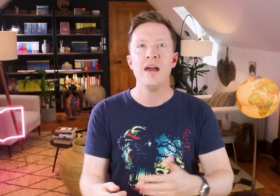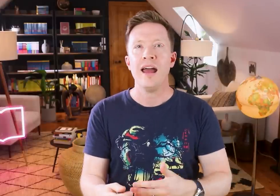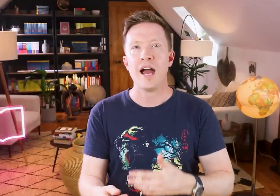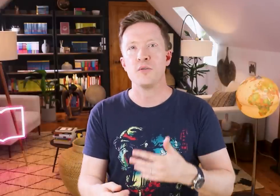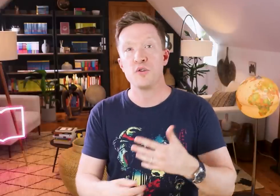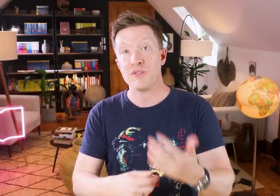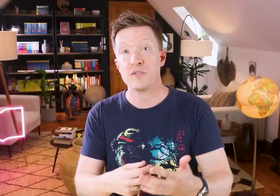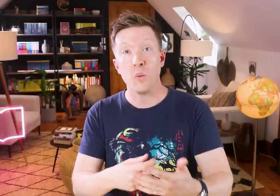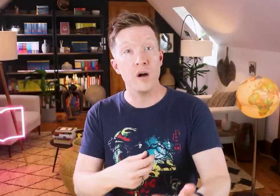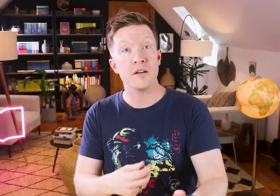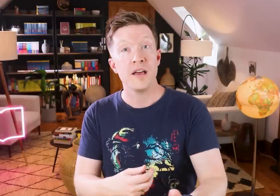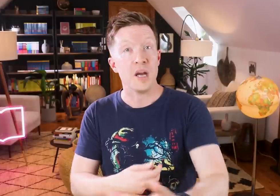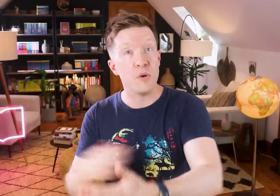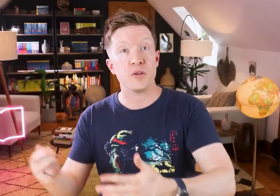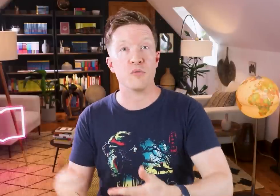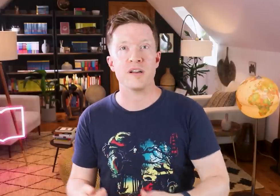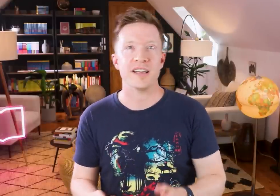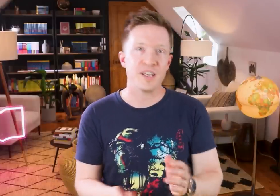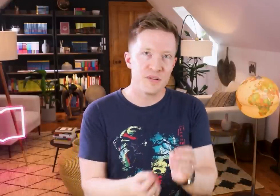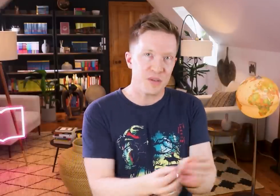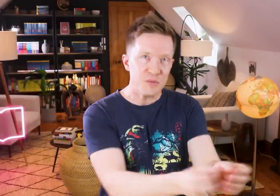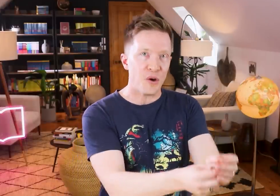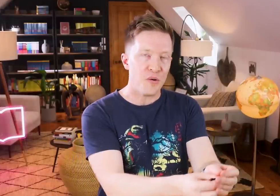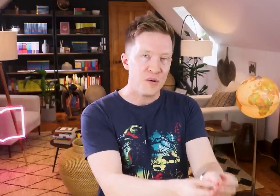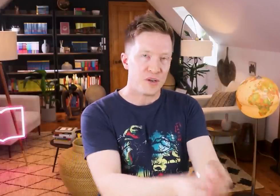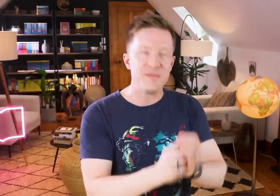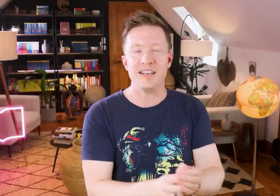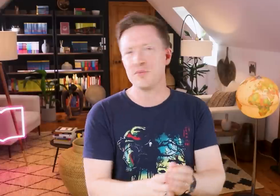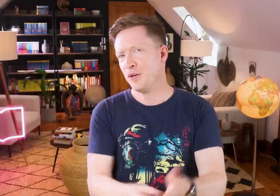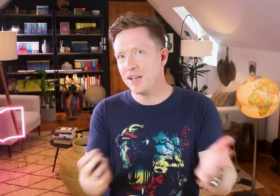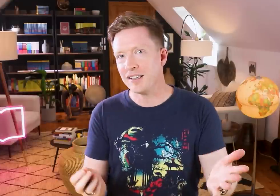how to pronounce a word in a book that you're reading, and yet you still know what it means when you read it.